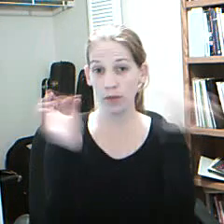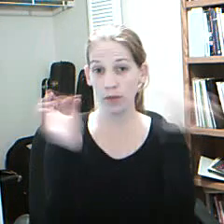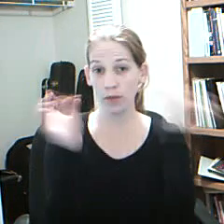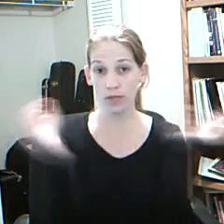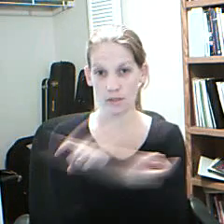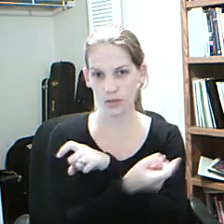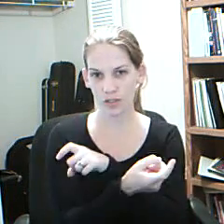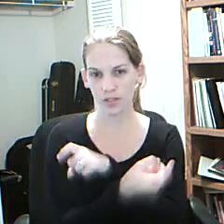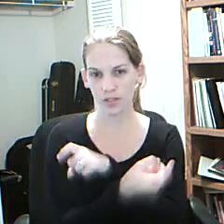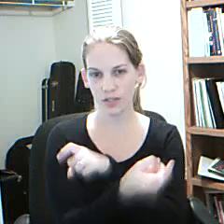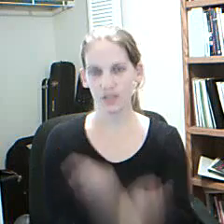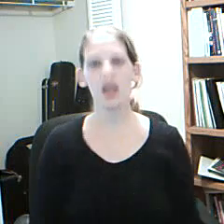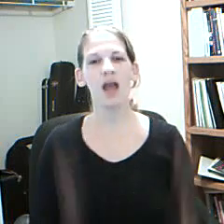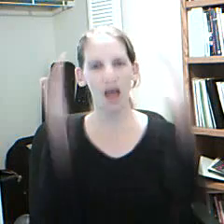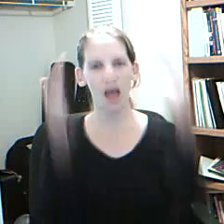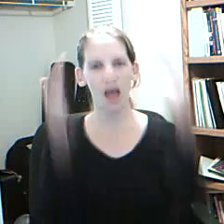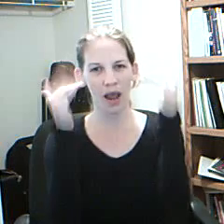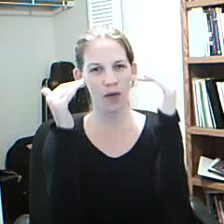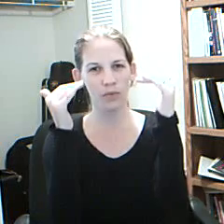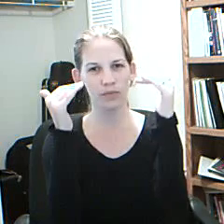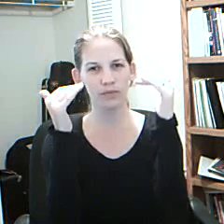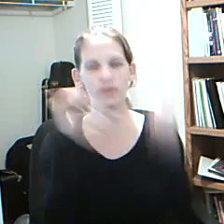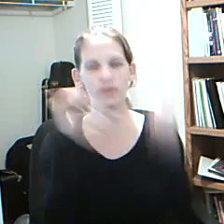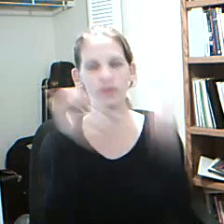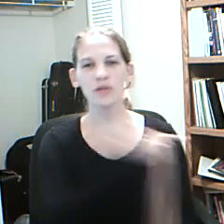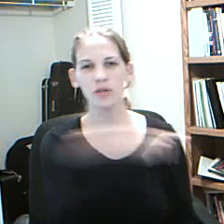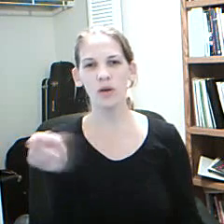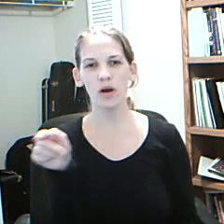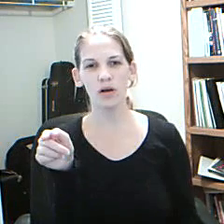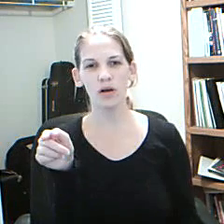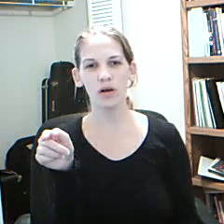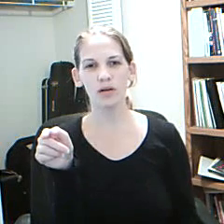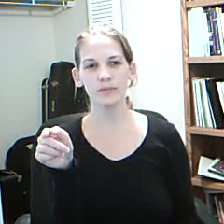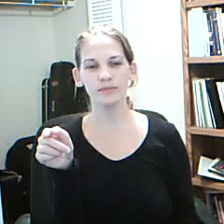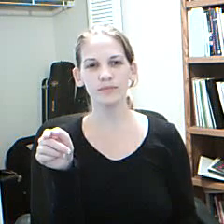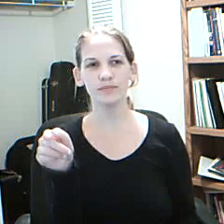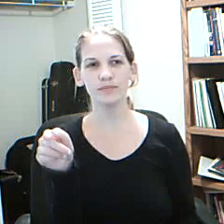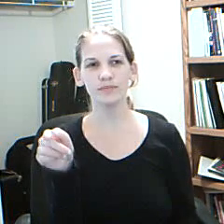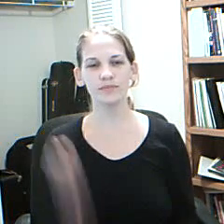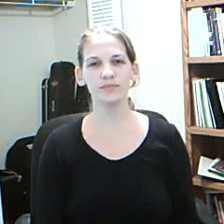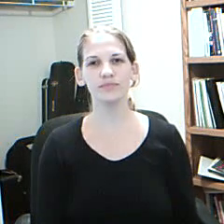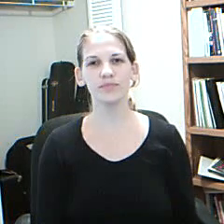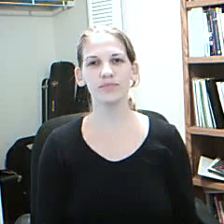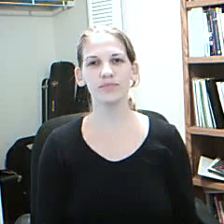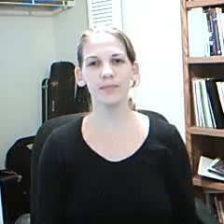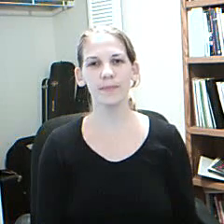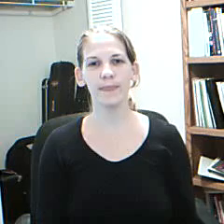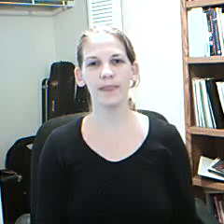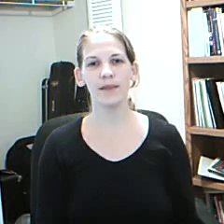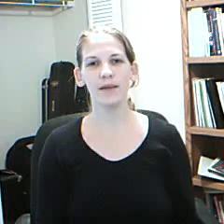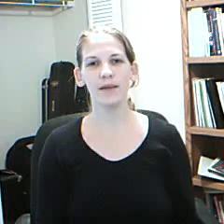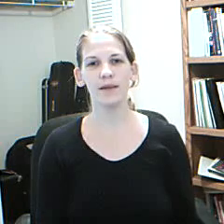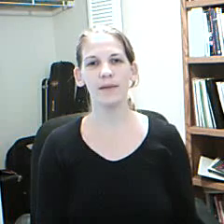and very attainable, but that push you and stretch you and cause you to get out of